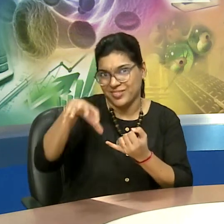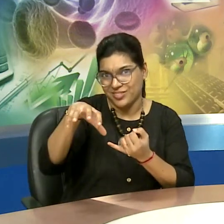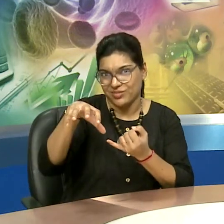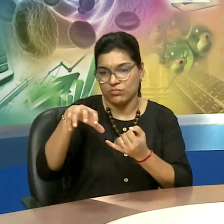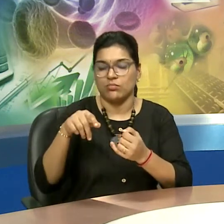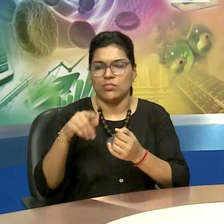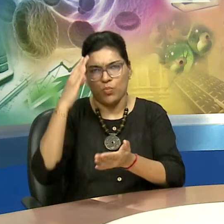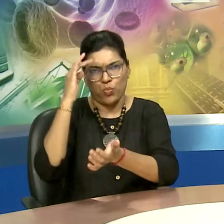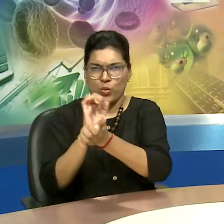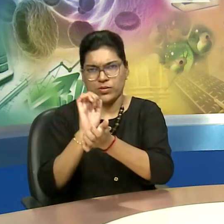union government is